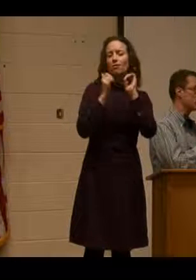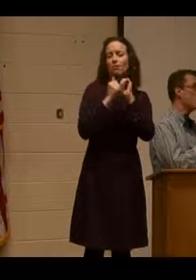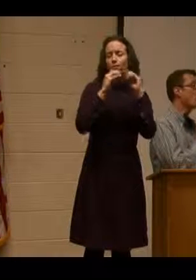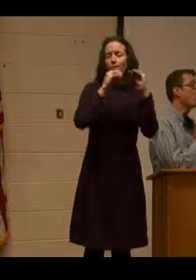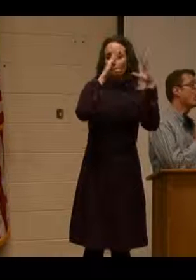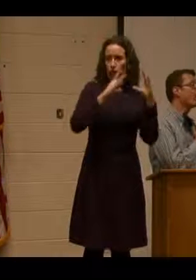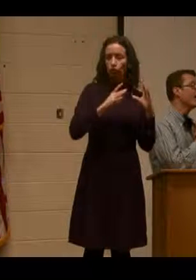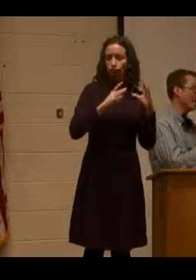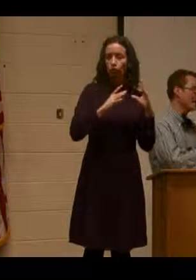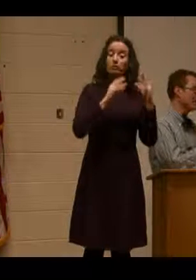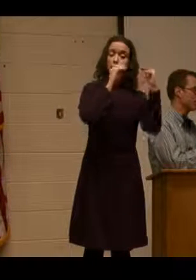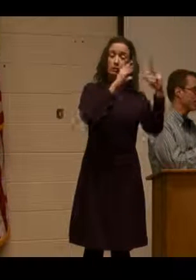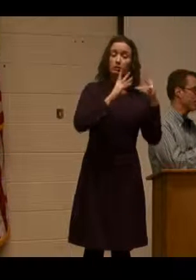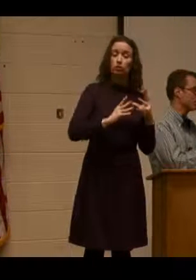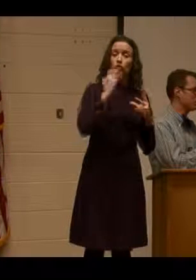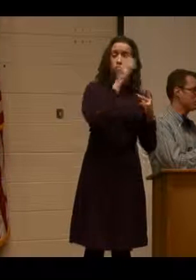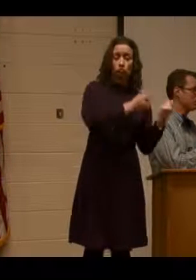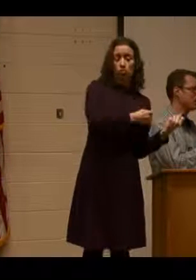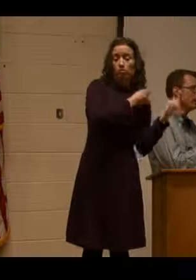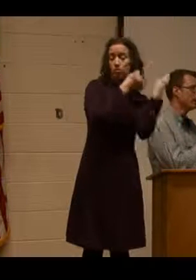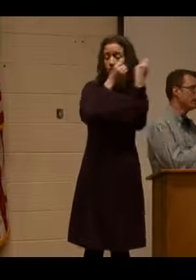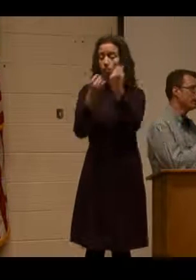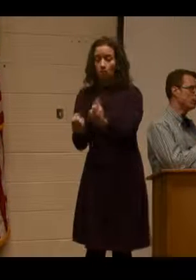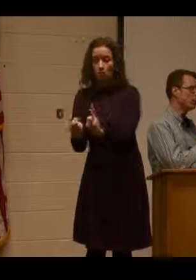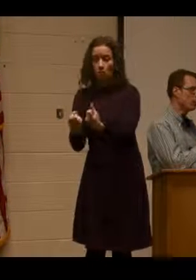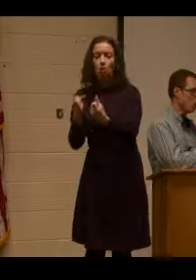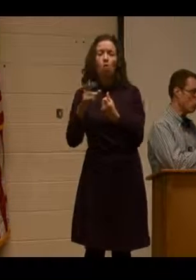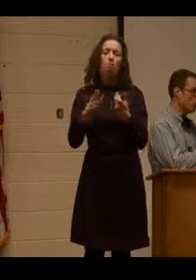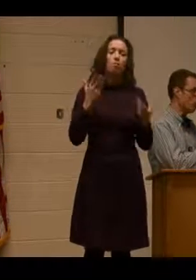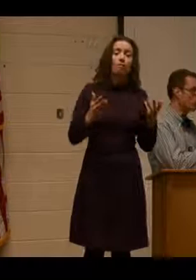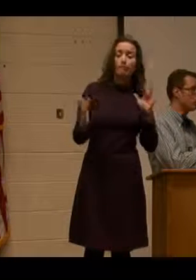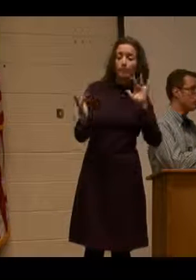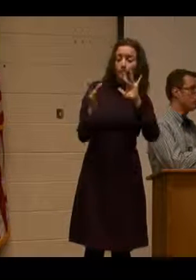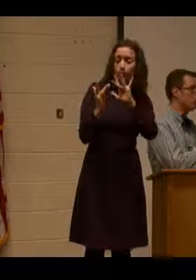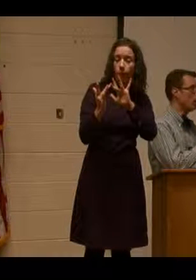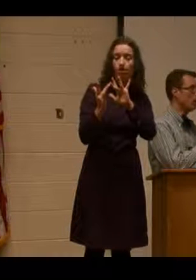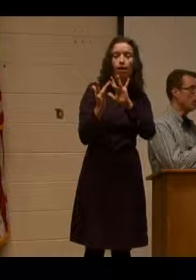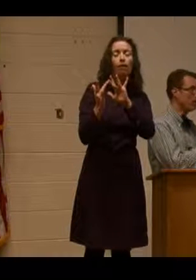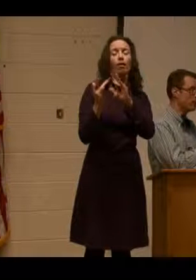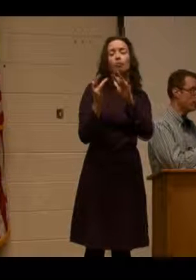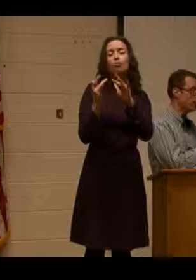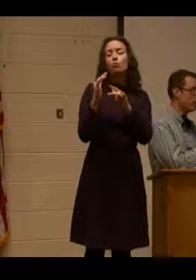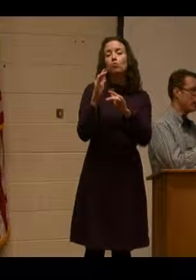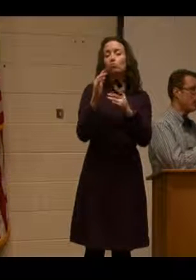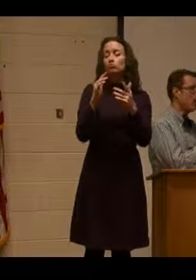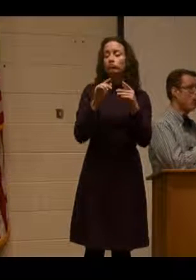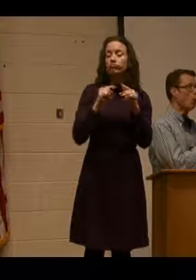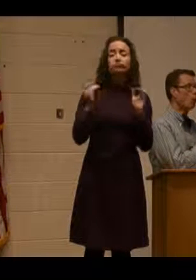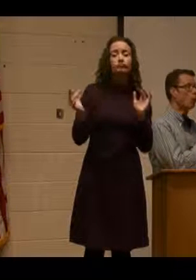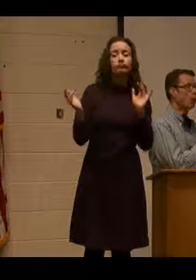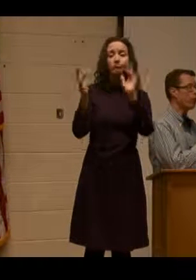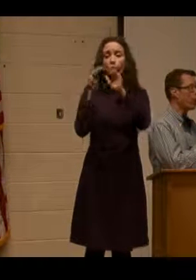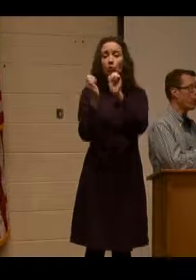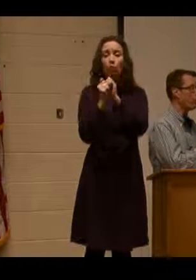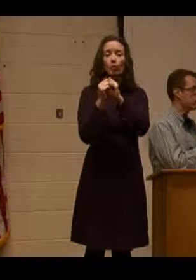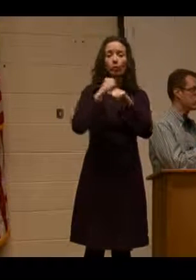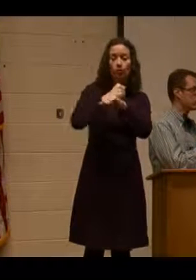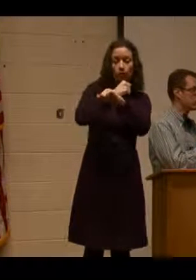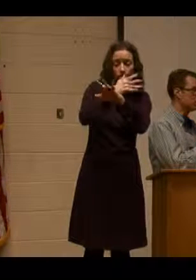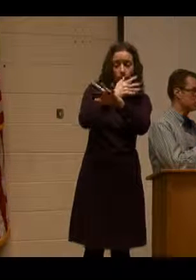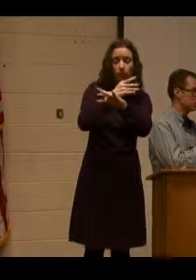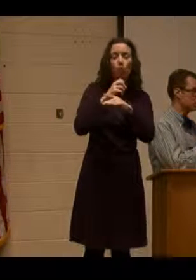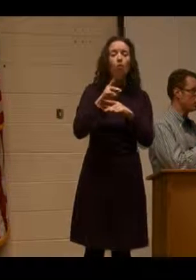that student either remotely through a VP or through other distance measures,